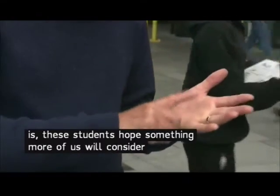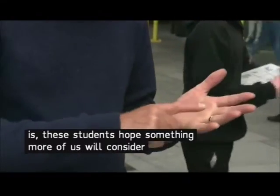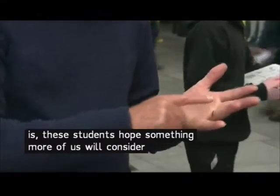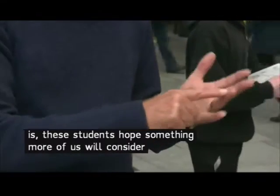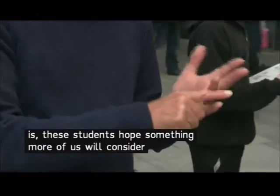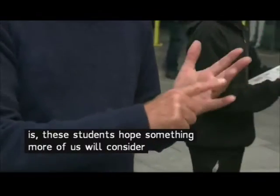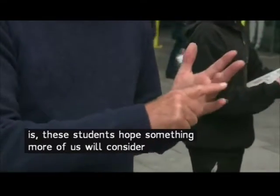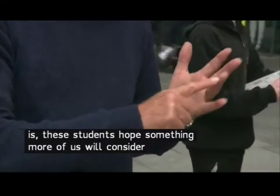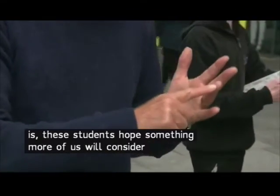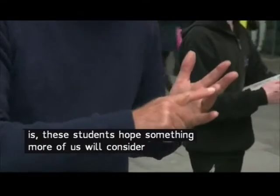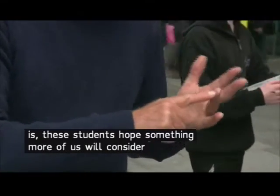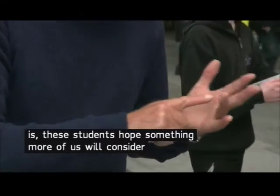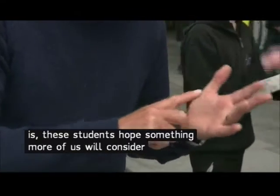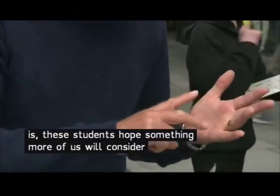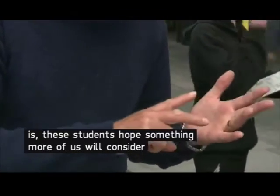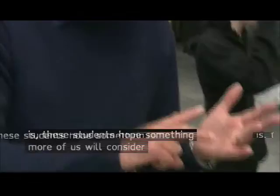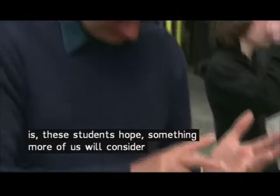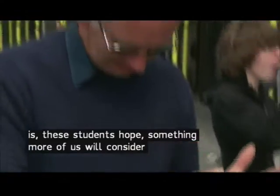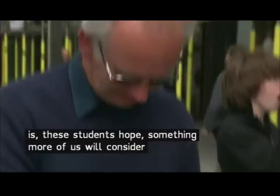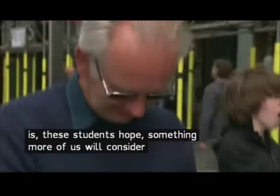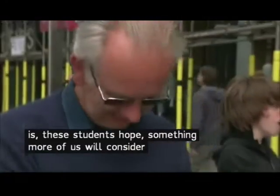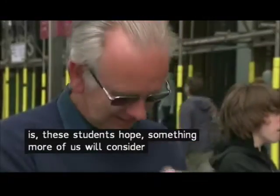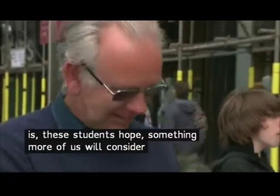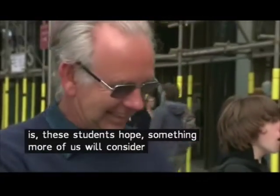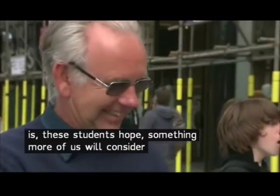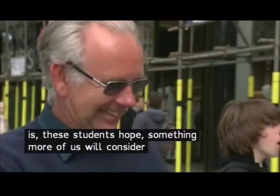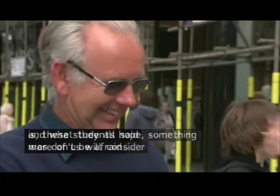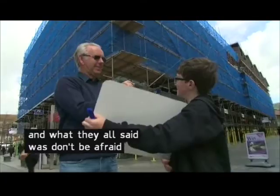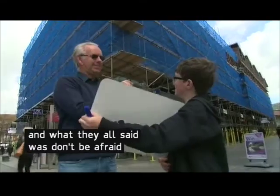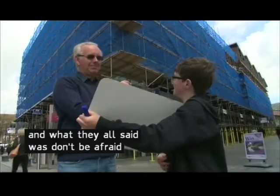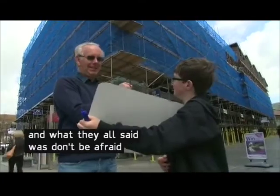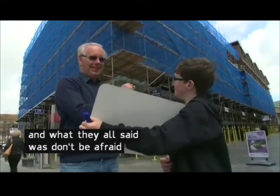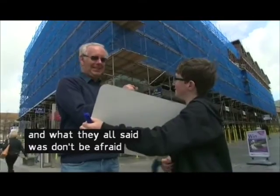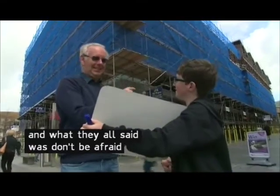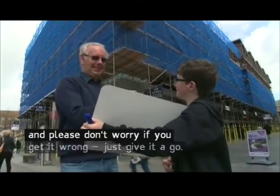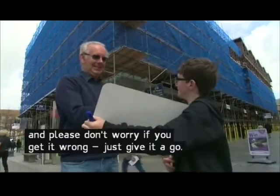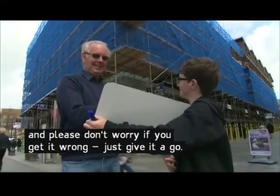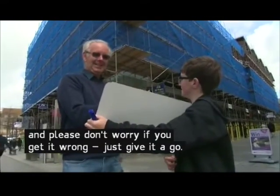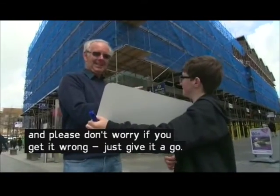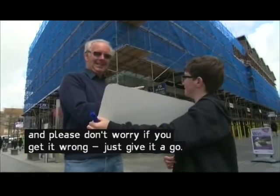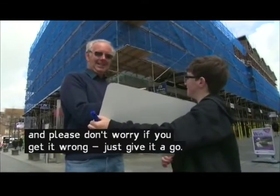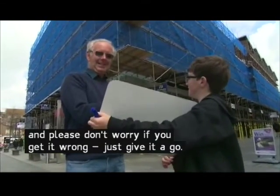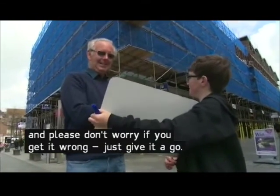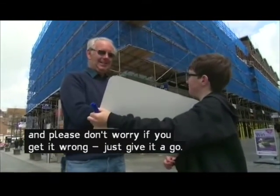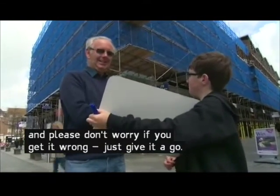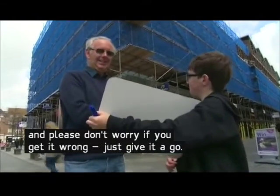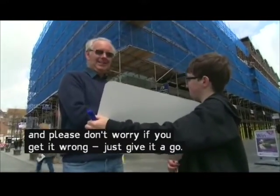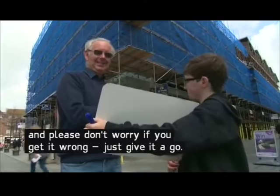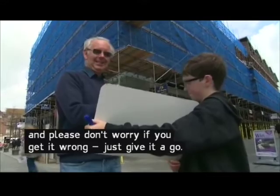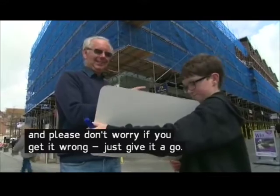be afraid, and please don't worry if you get it wrong. Just give it a go. So what these guys have taught me and plenty of